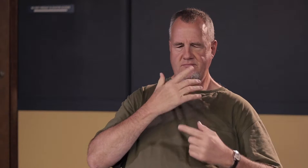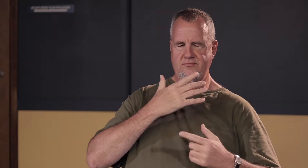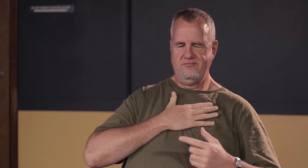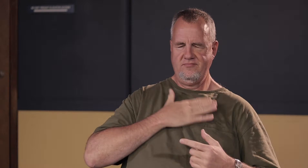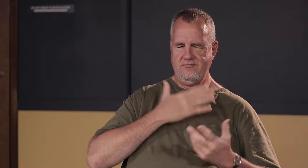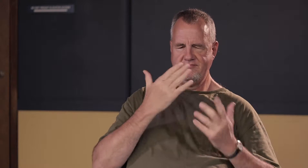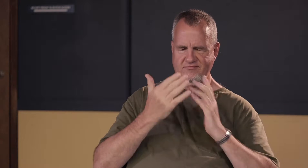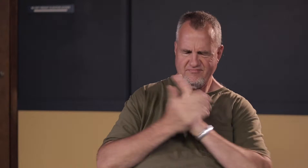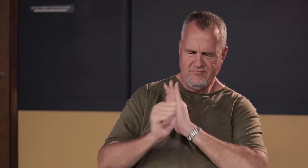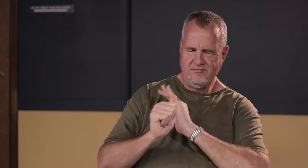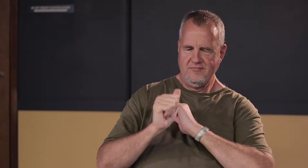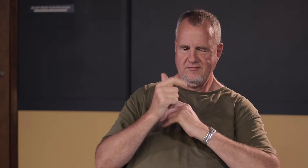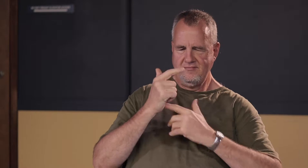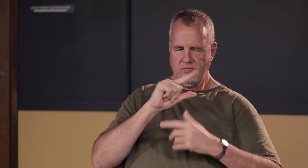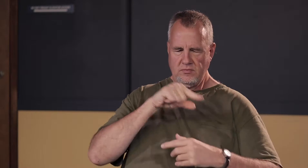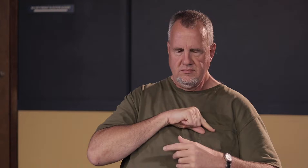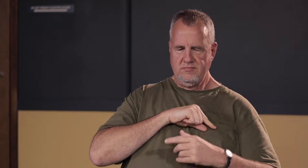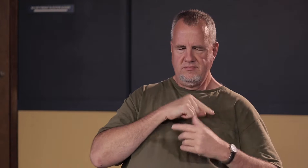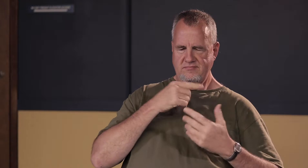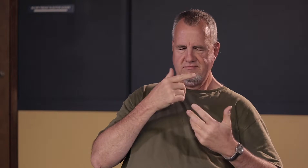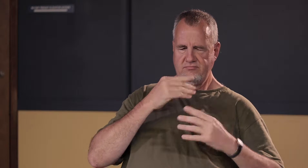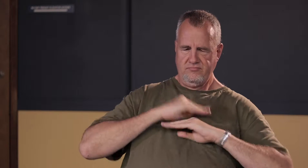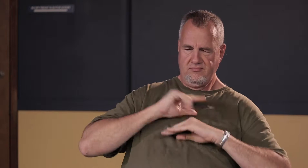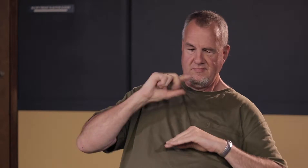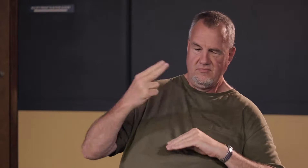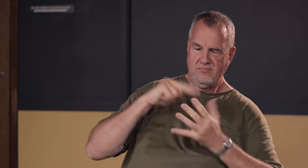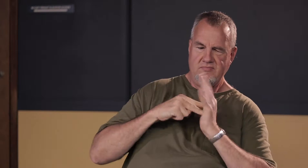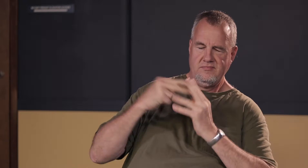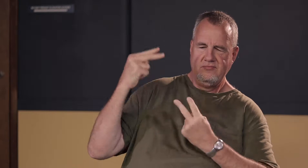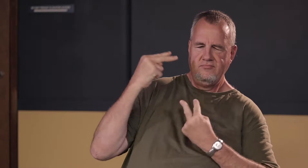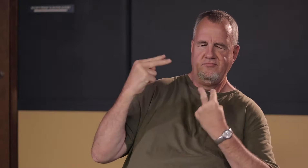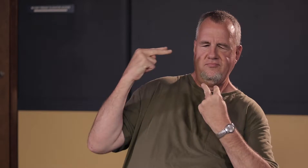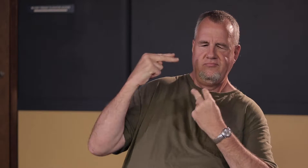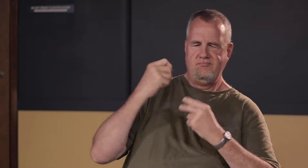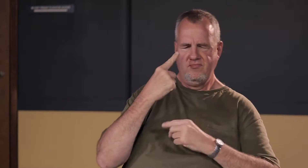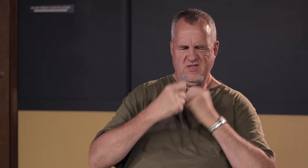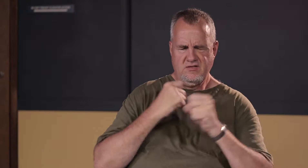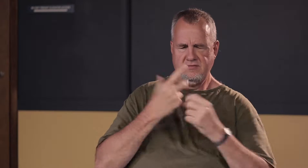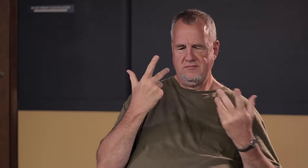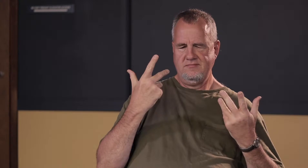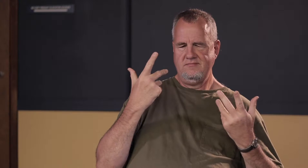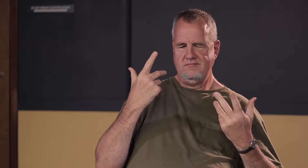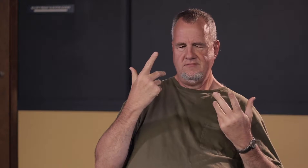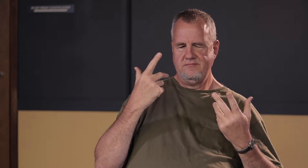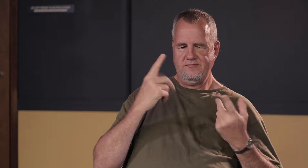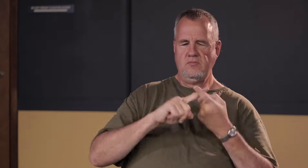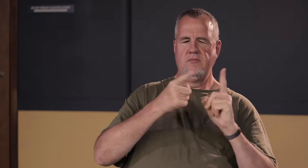So I was voted Employee of the Year, I think partially because of my work skills. I have high quality in my work